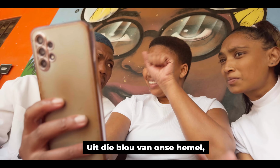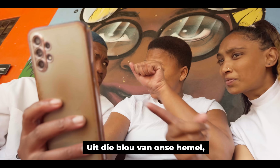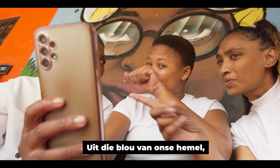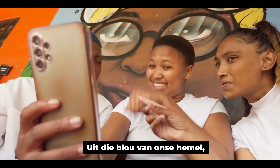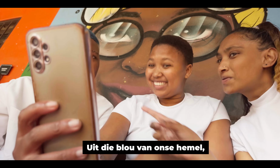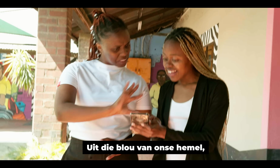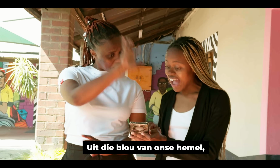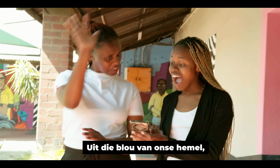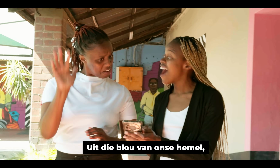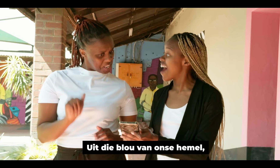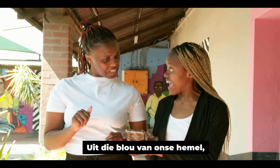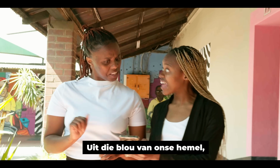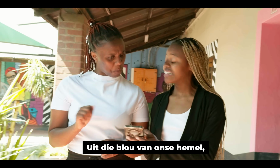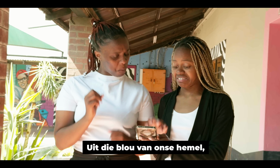Fanonse hiem